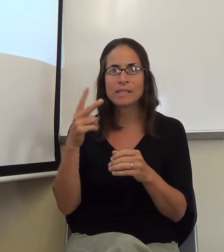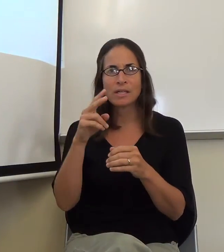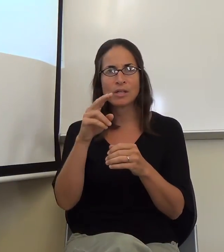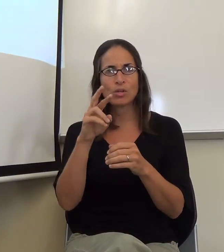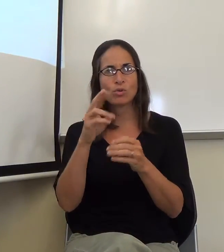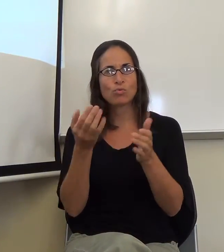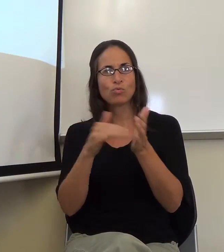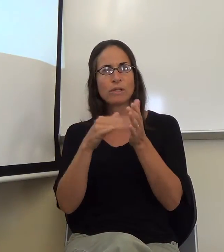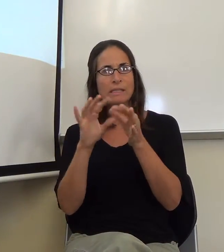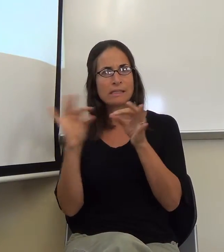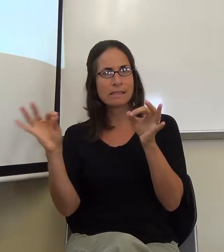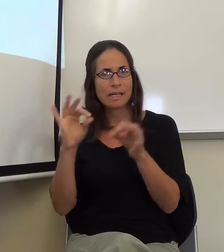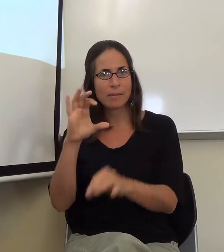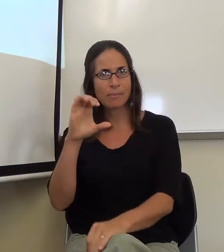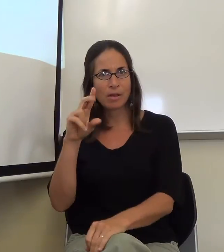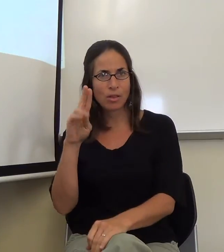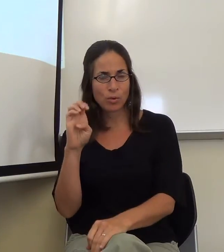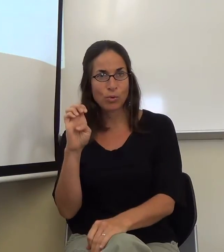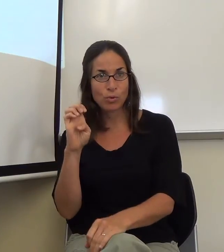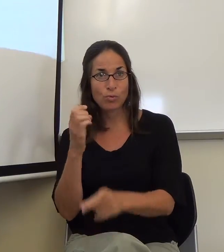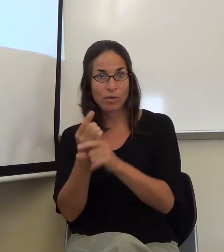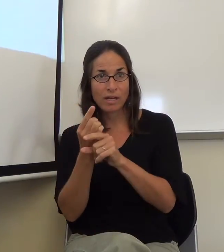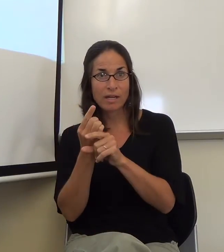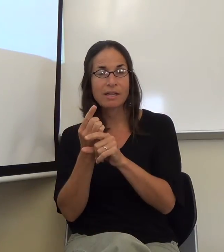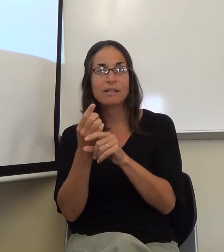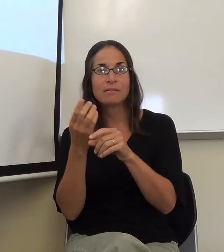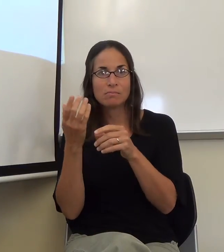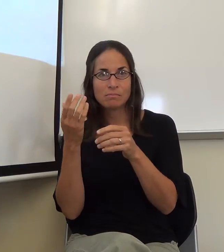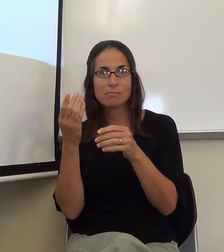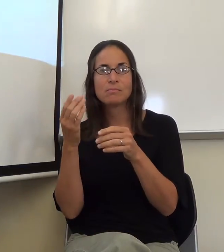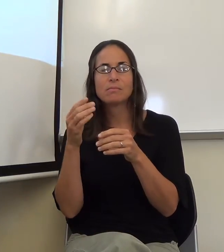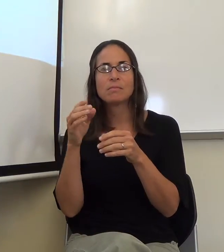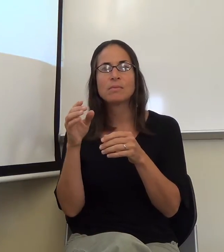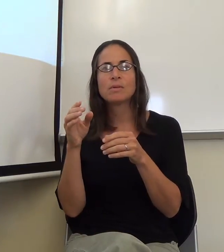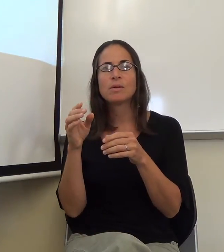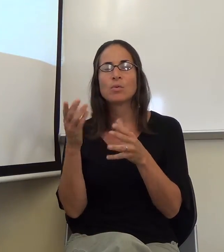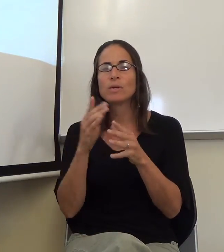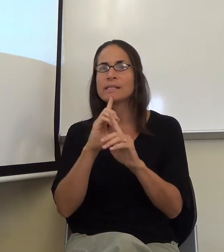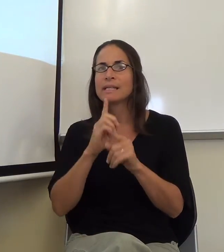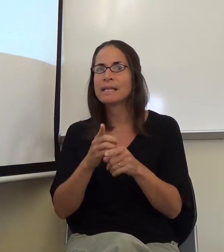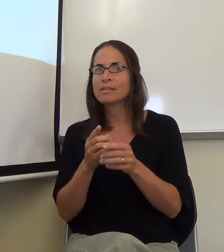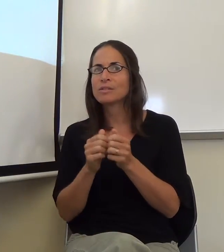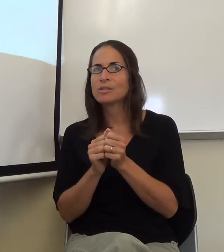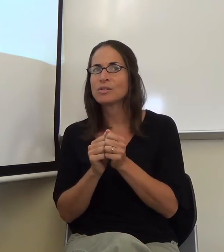clue without knowing what the sentence says. What's the answer here?